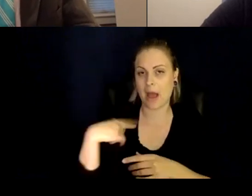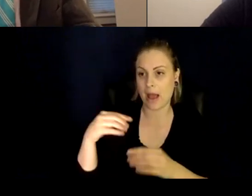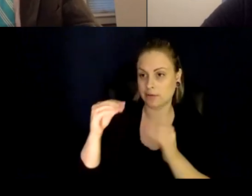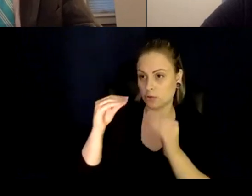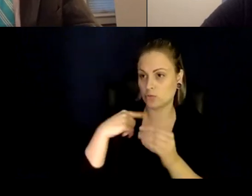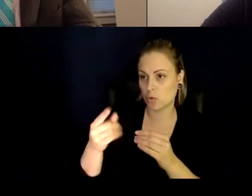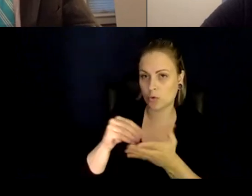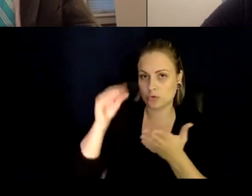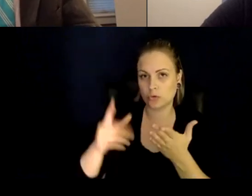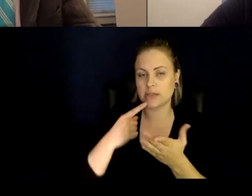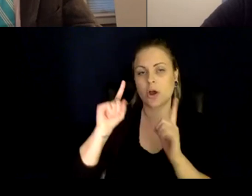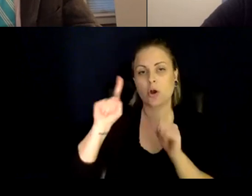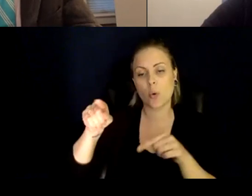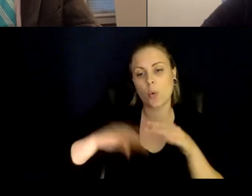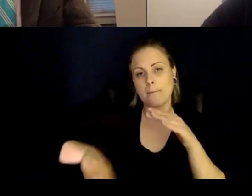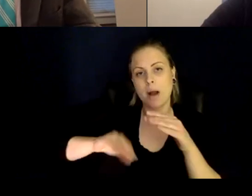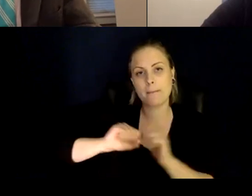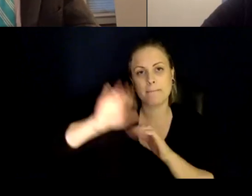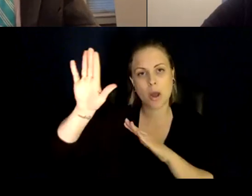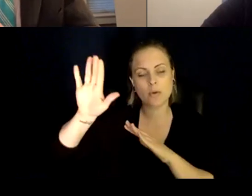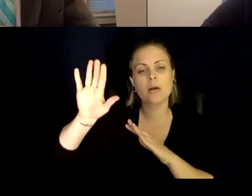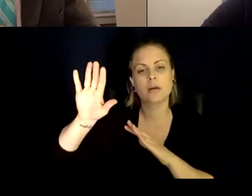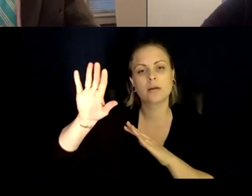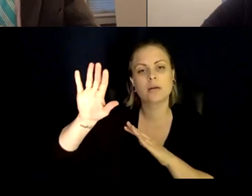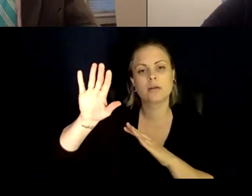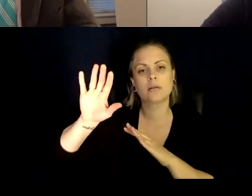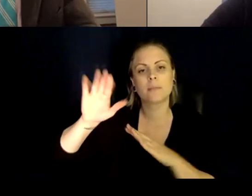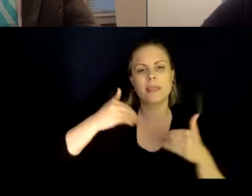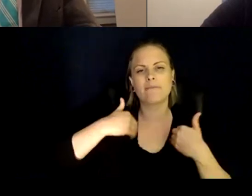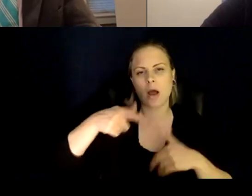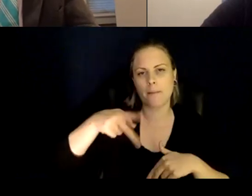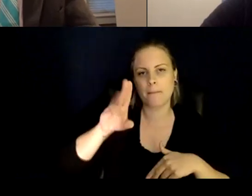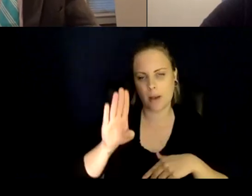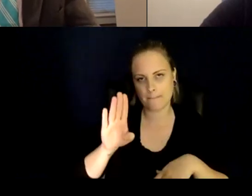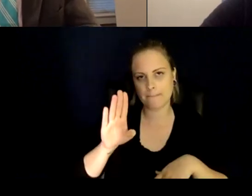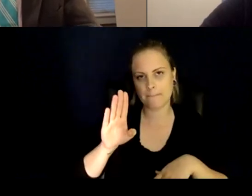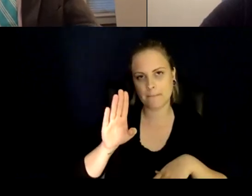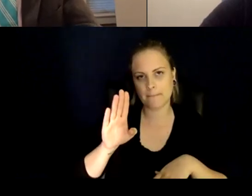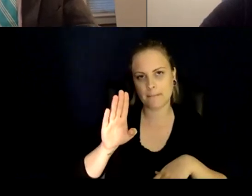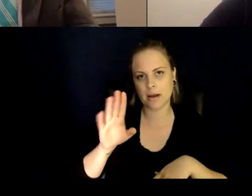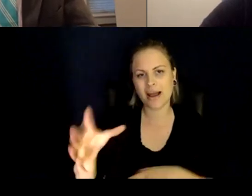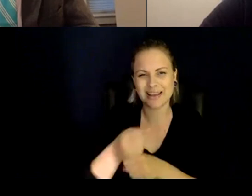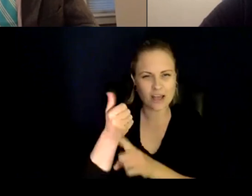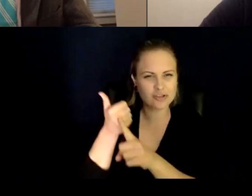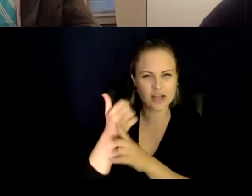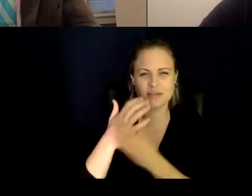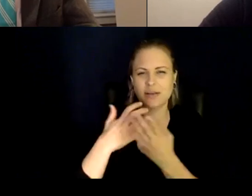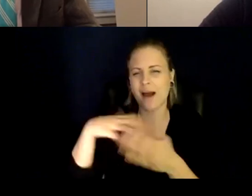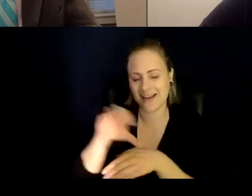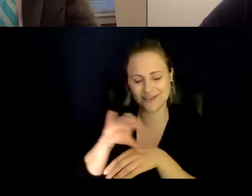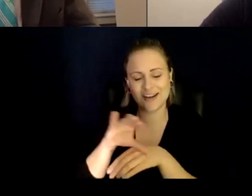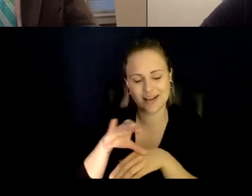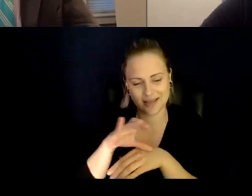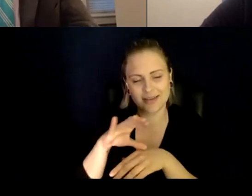said, go down to the base of the mountain. There's a pub, and go get yourself some hot